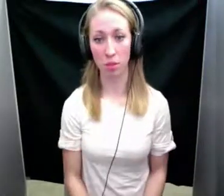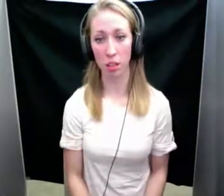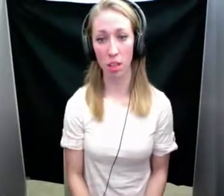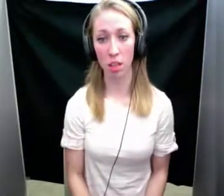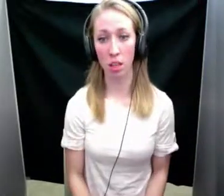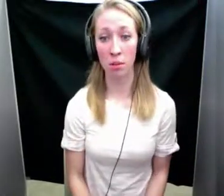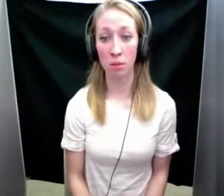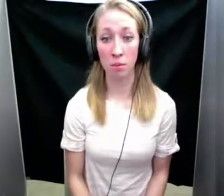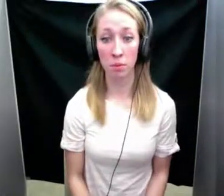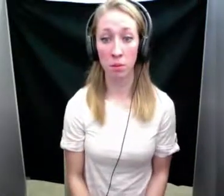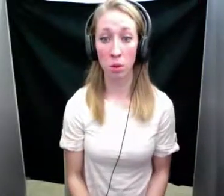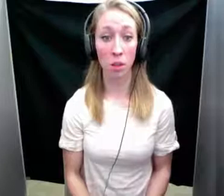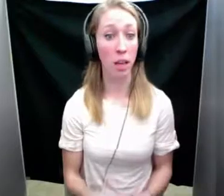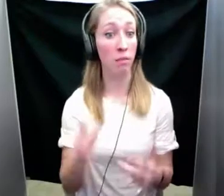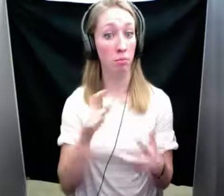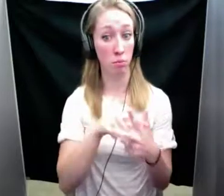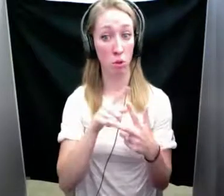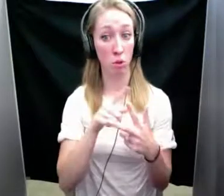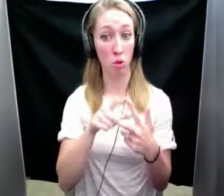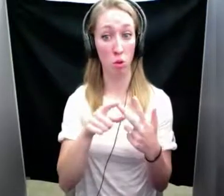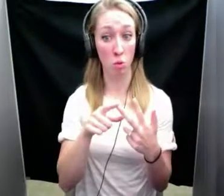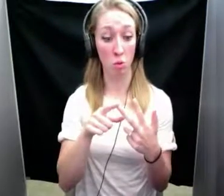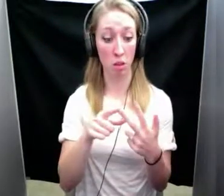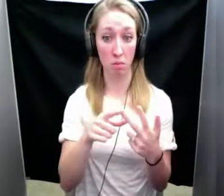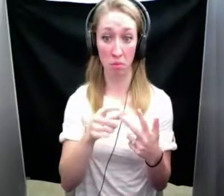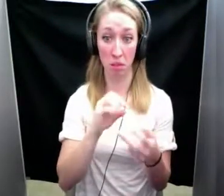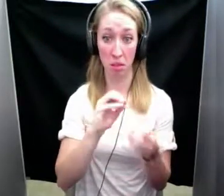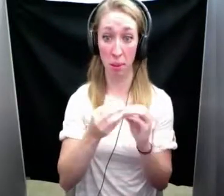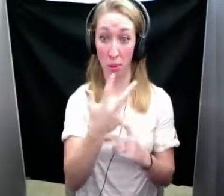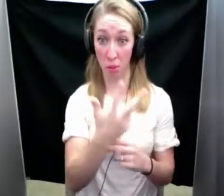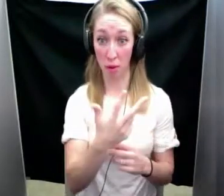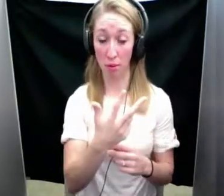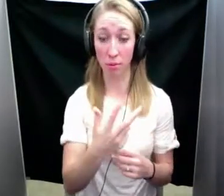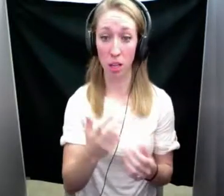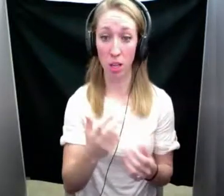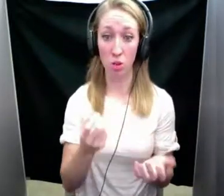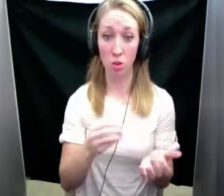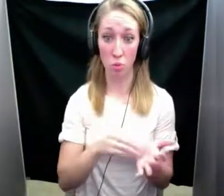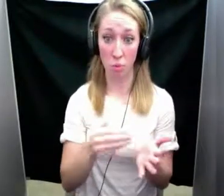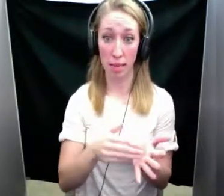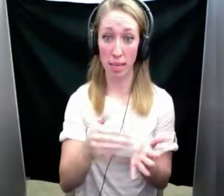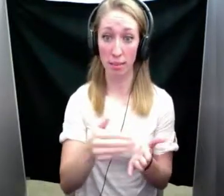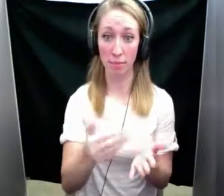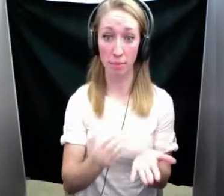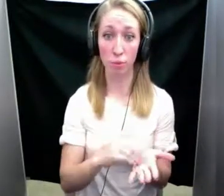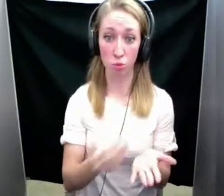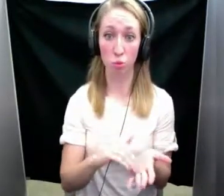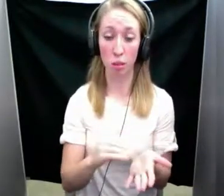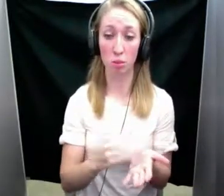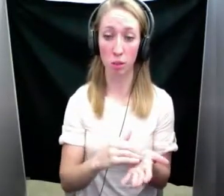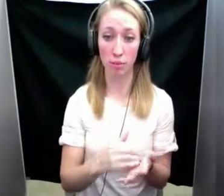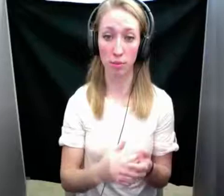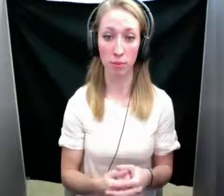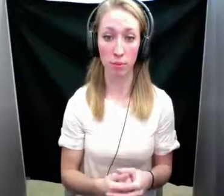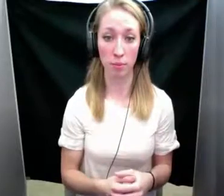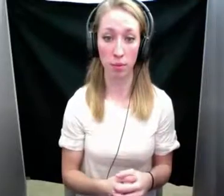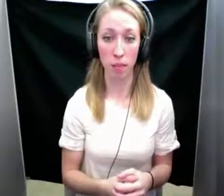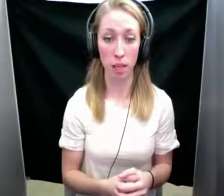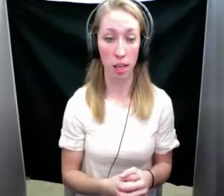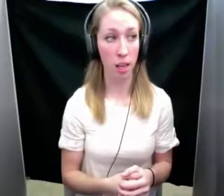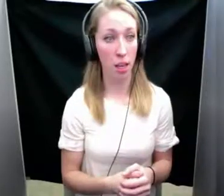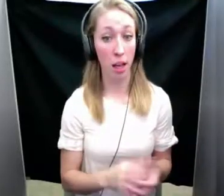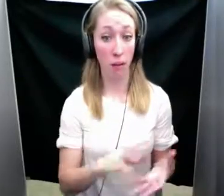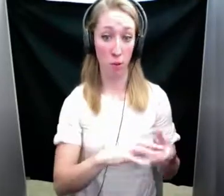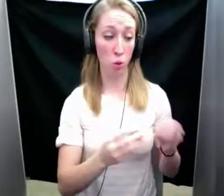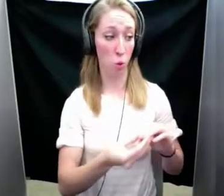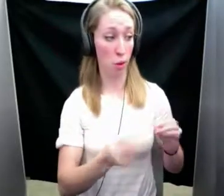number 3 that's repeated. Things tend to happen in threes. As you've noticed, all stories begin and end with a formula.